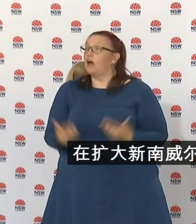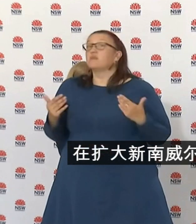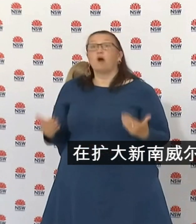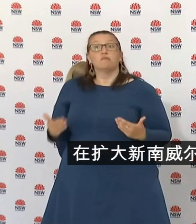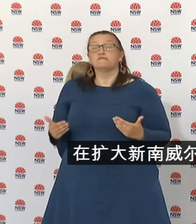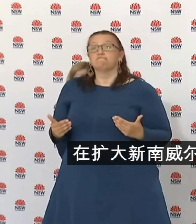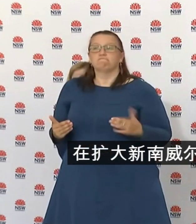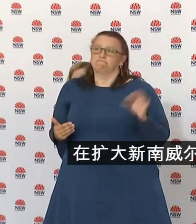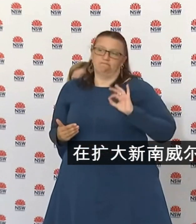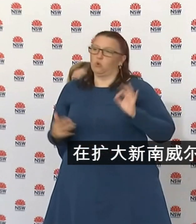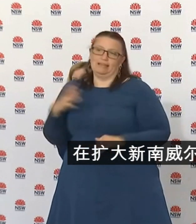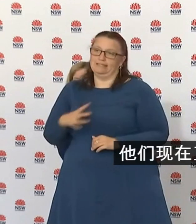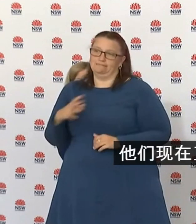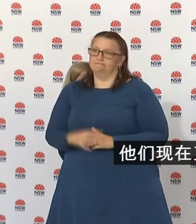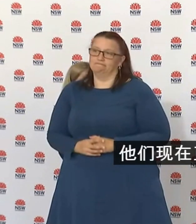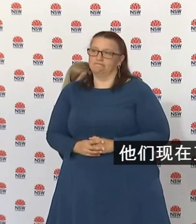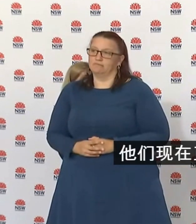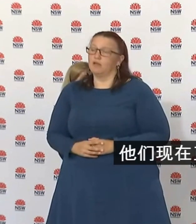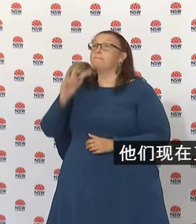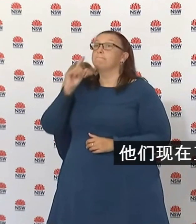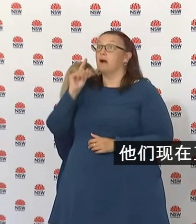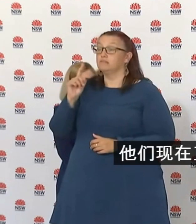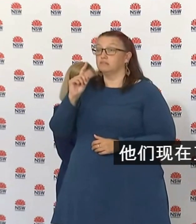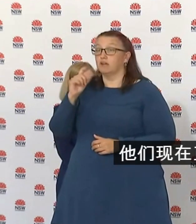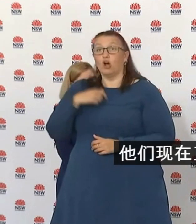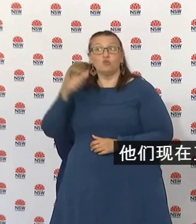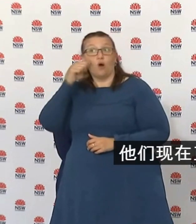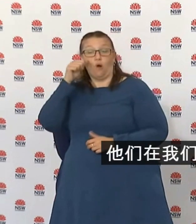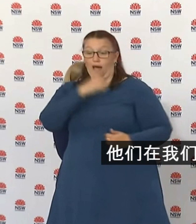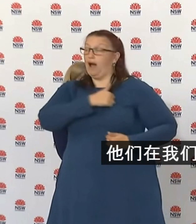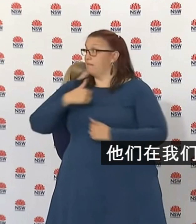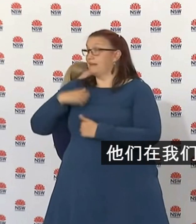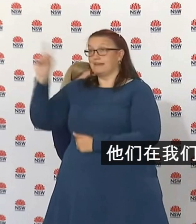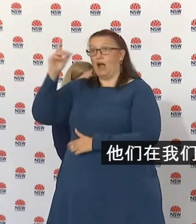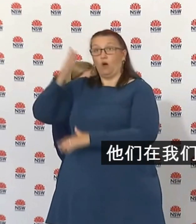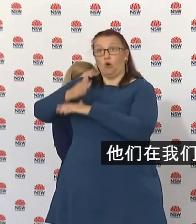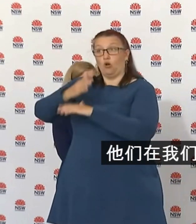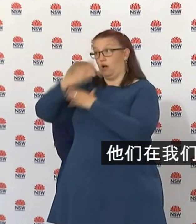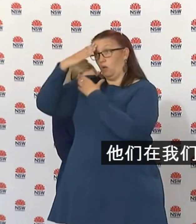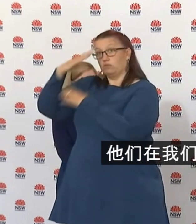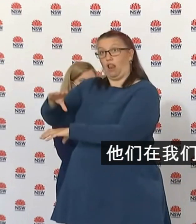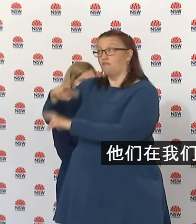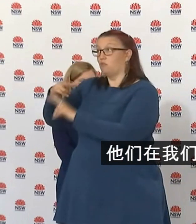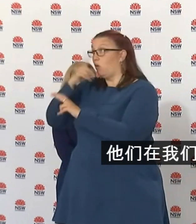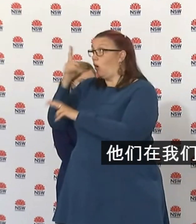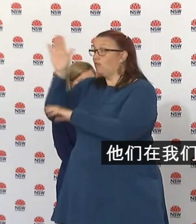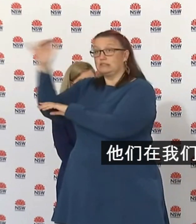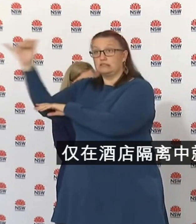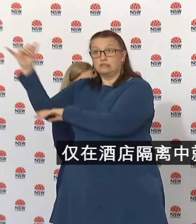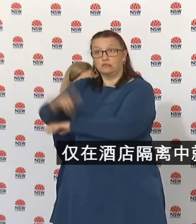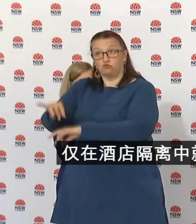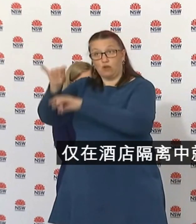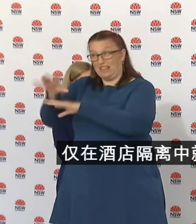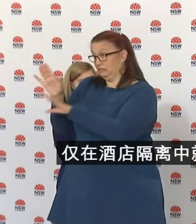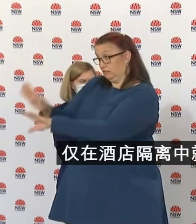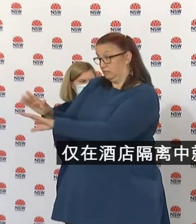Defence Force in New South Wales. To be clear, they are working with us now in hotel quarantine. They are working in our Police Operations Centre, some